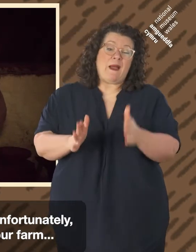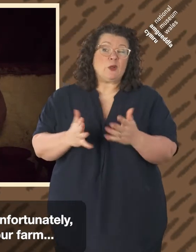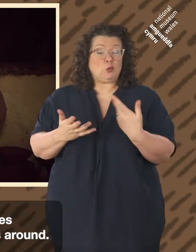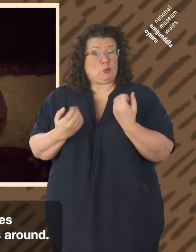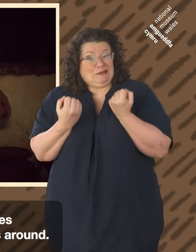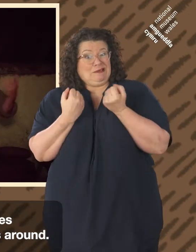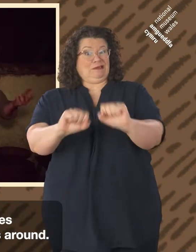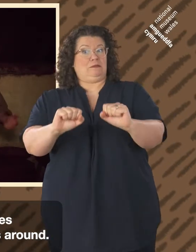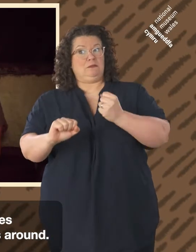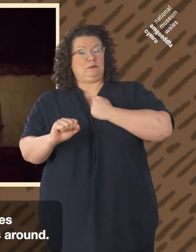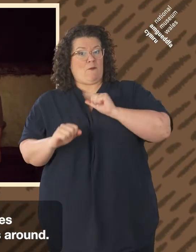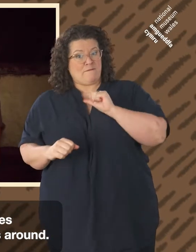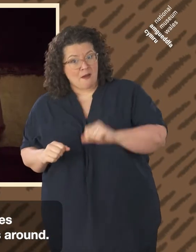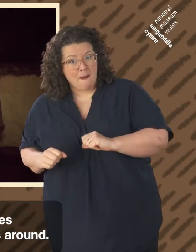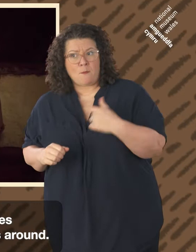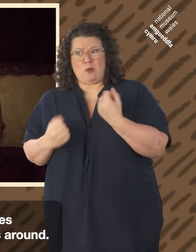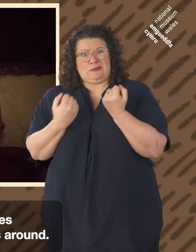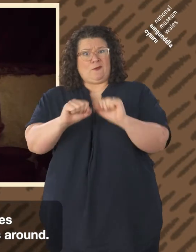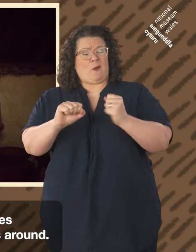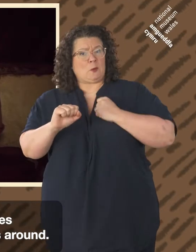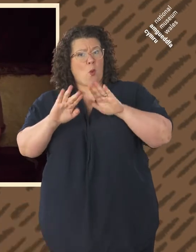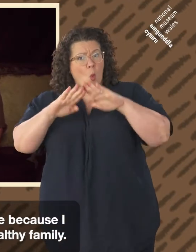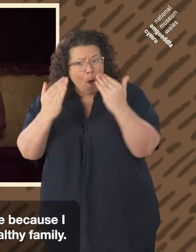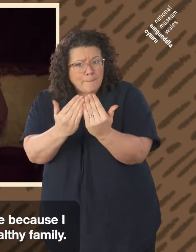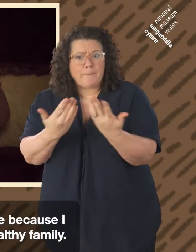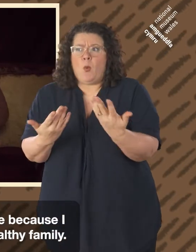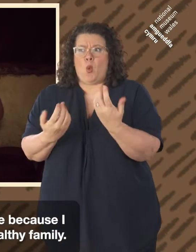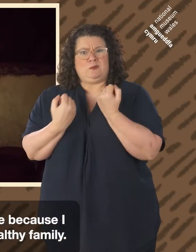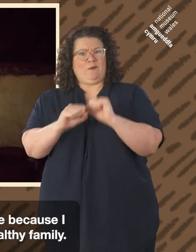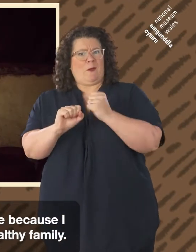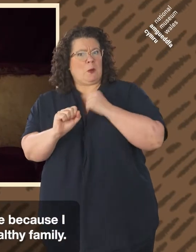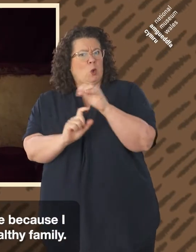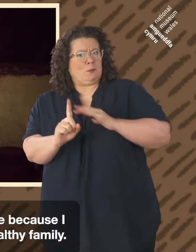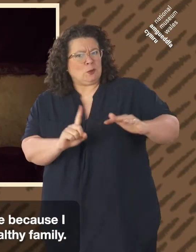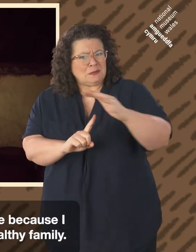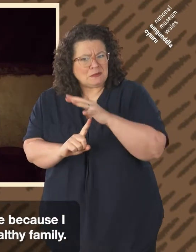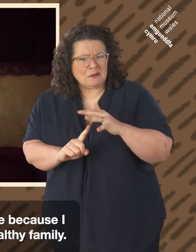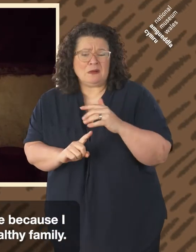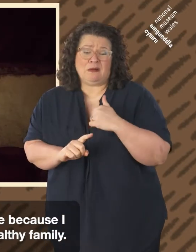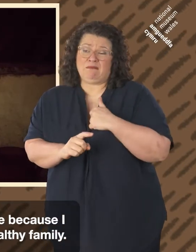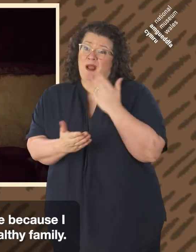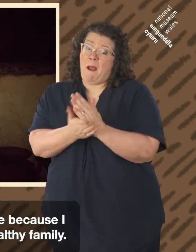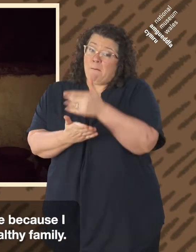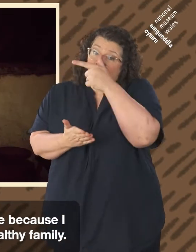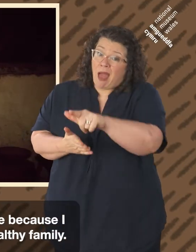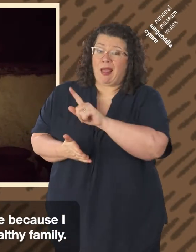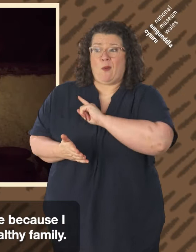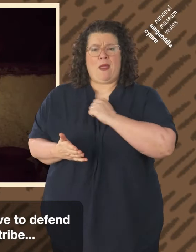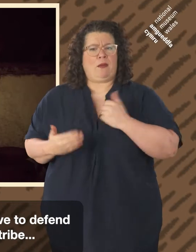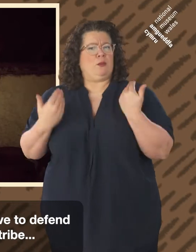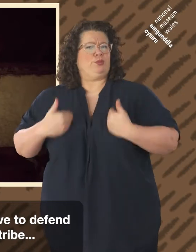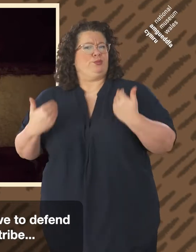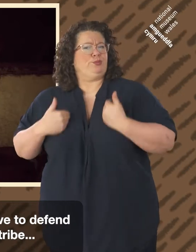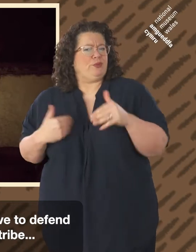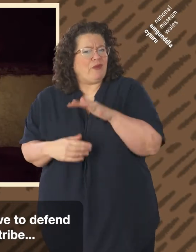our farm or our houses or the communities around. Now I'm very fortunate because I come from quite a wealthy family.